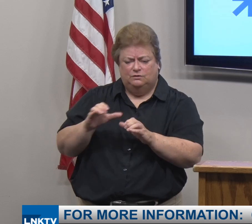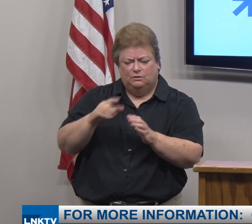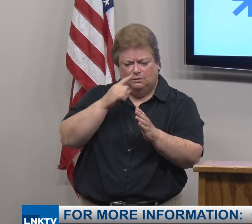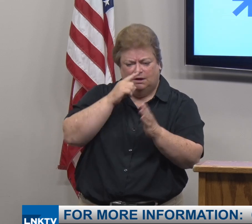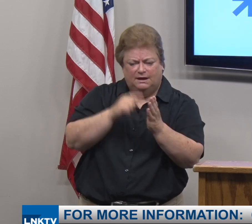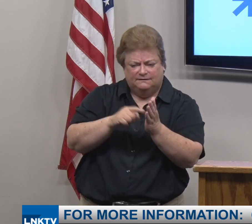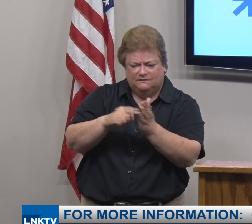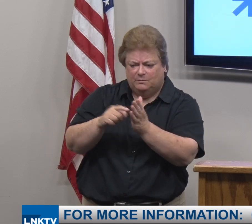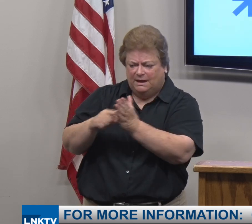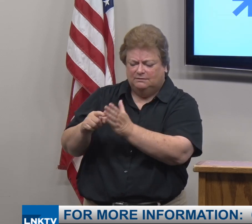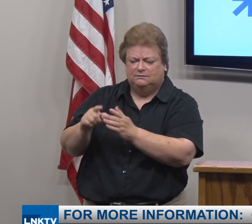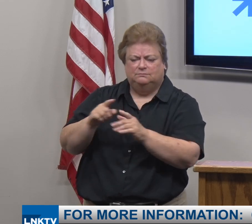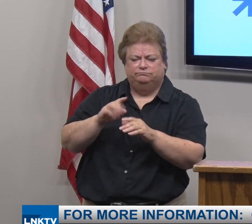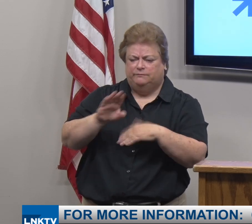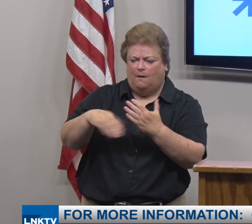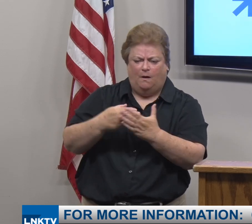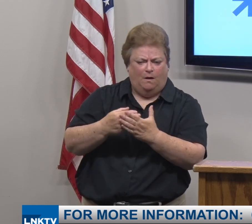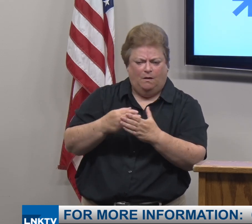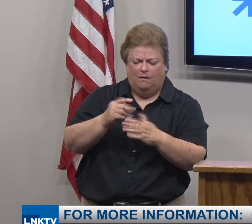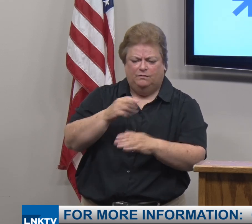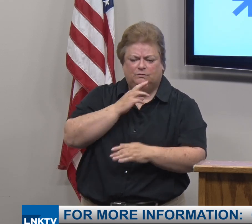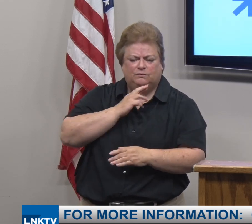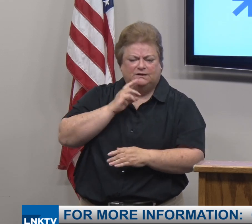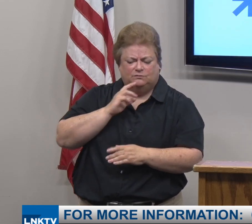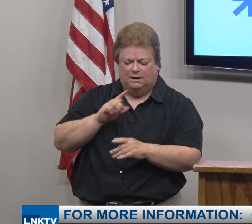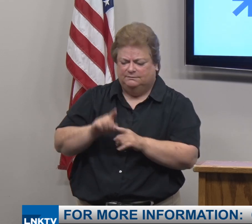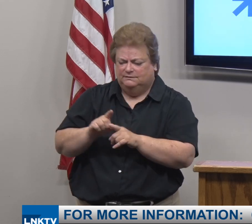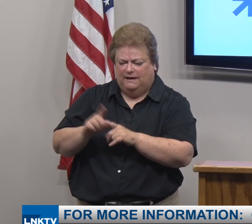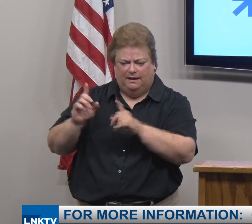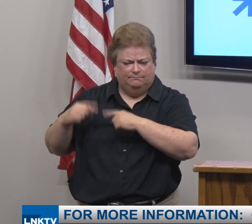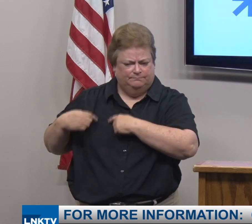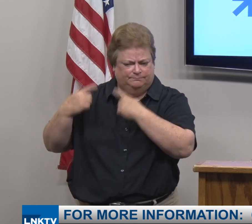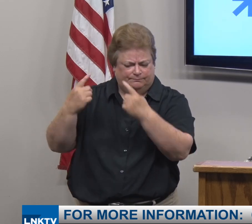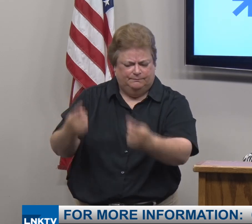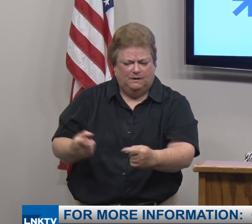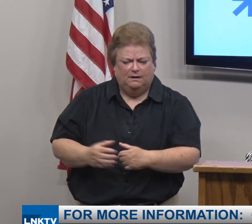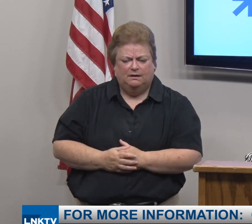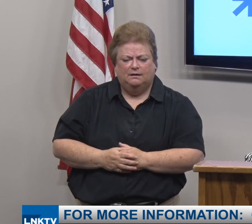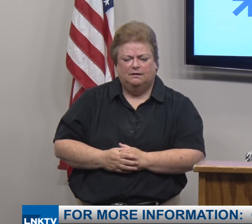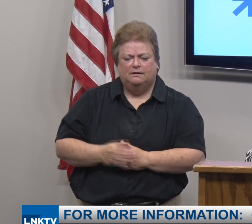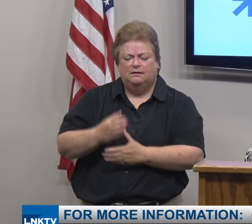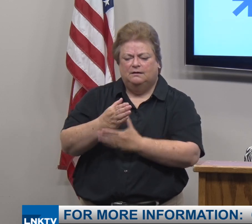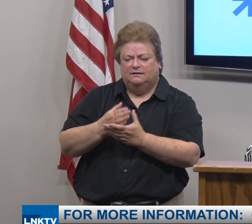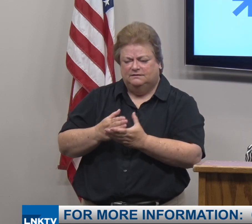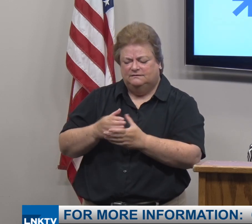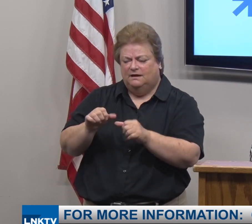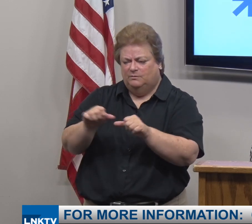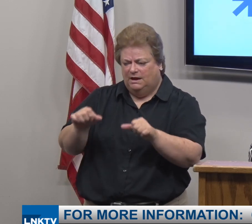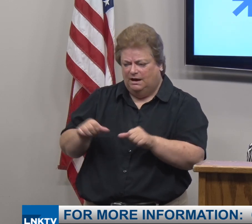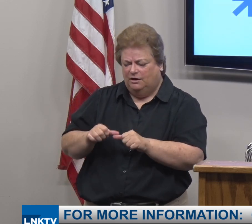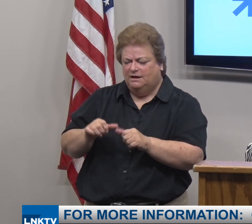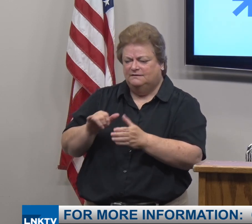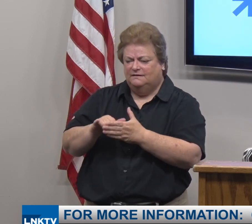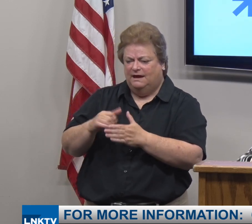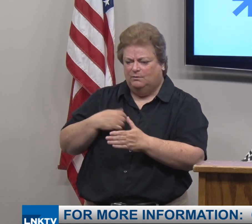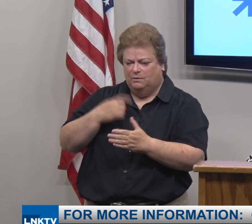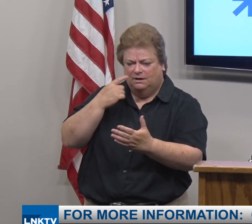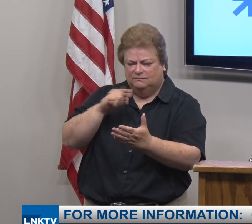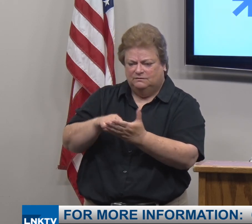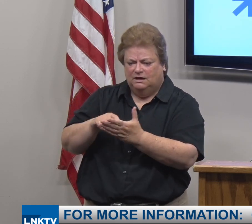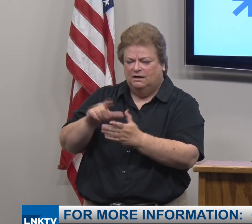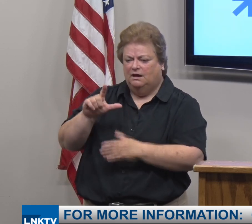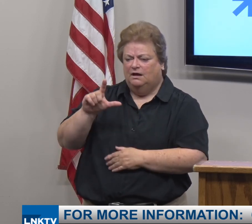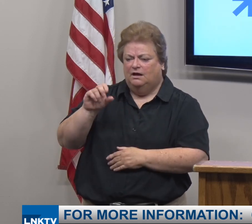restaurant inspections as we always have. We know that some areas through surveillance that